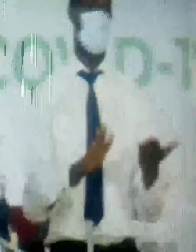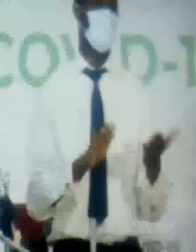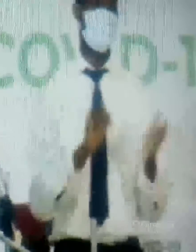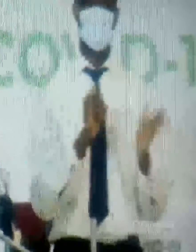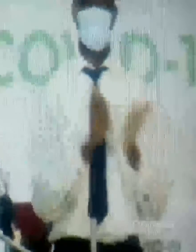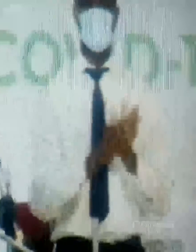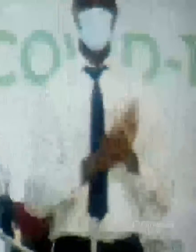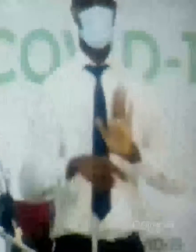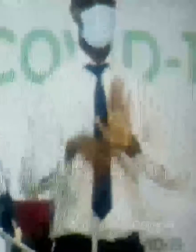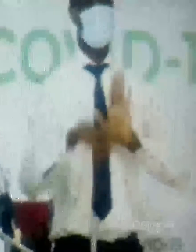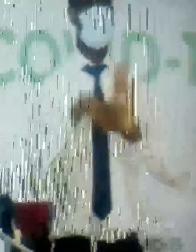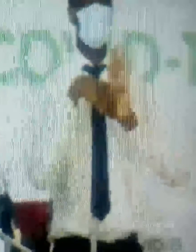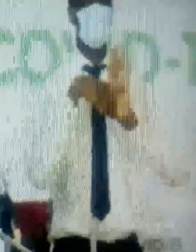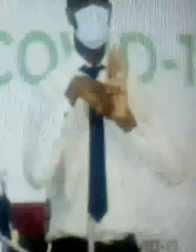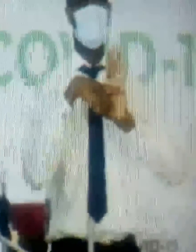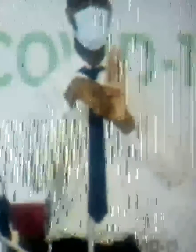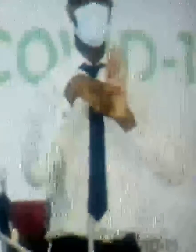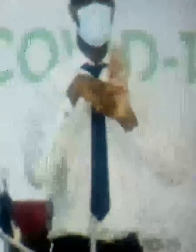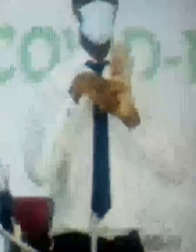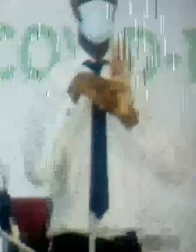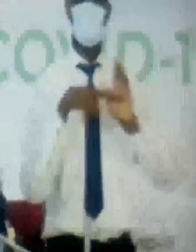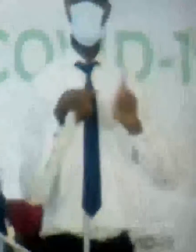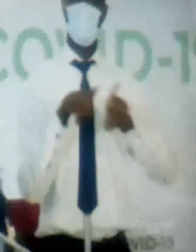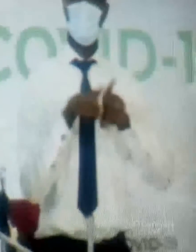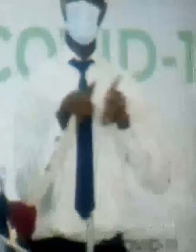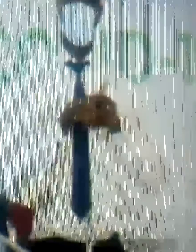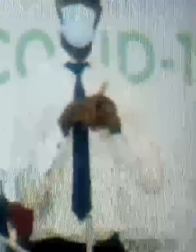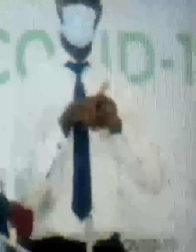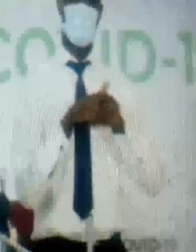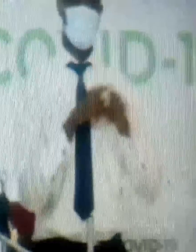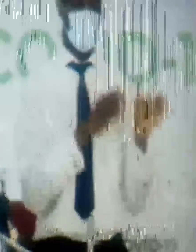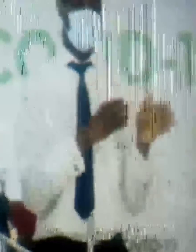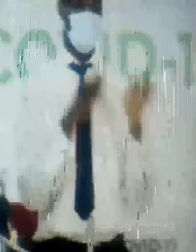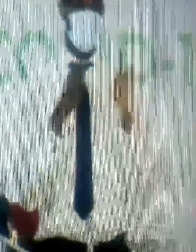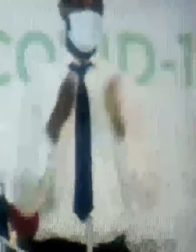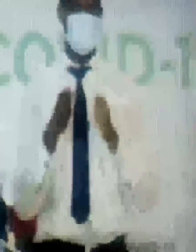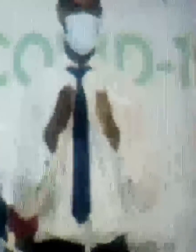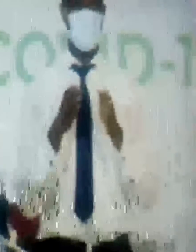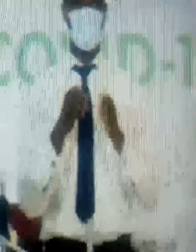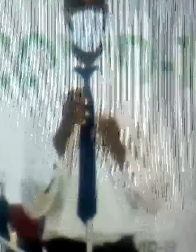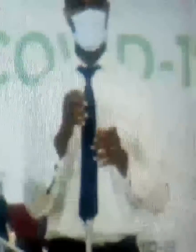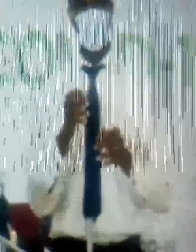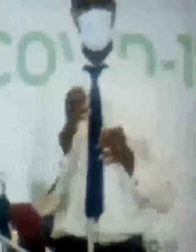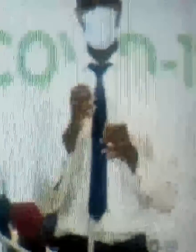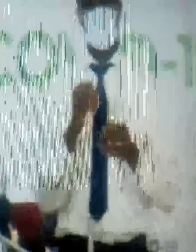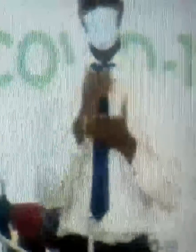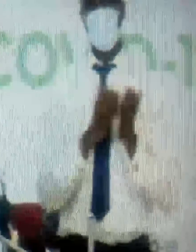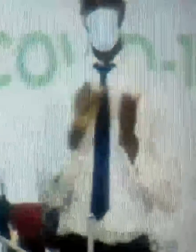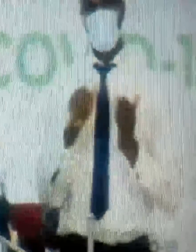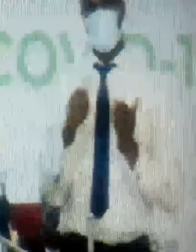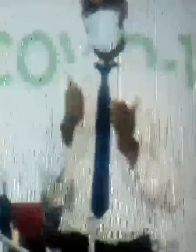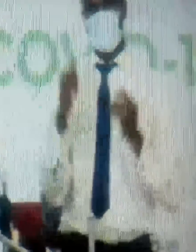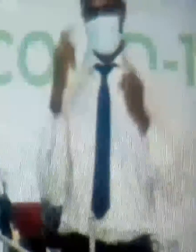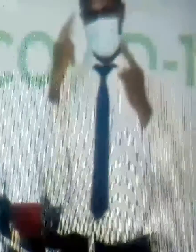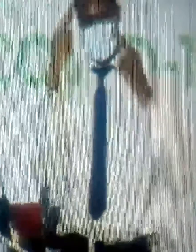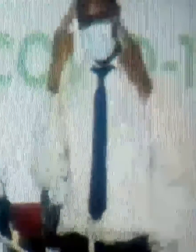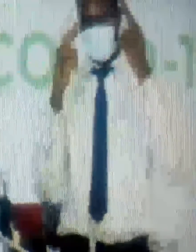thing. And of course, if you move from that, there are some other reasons